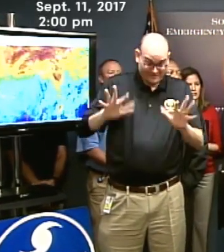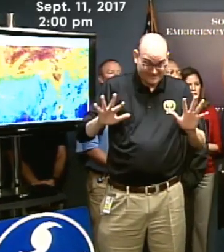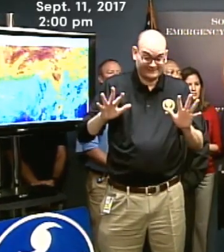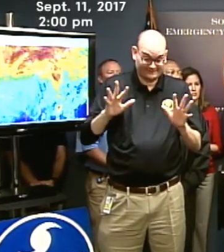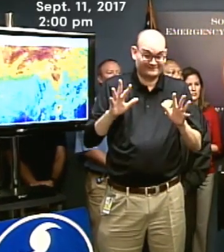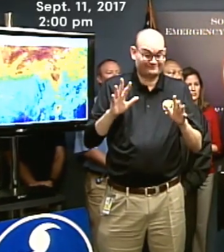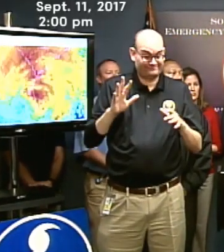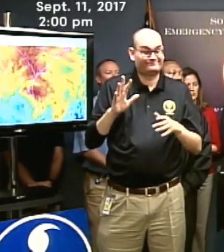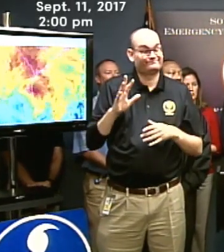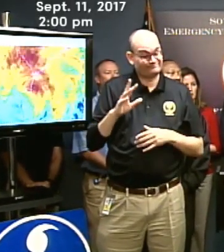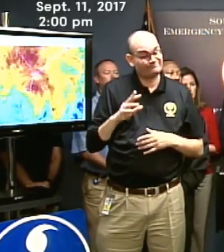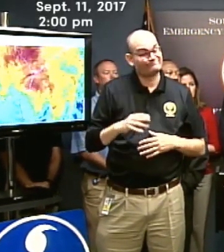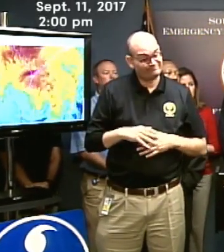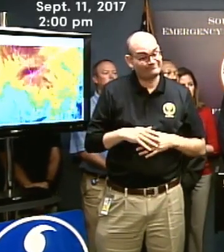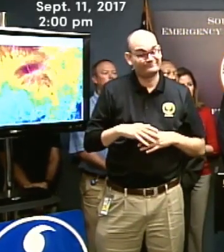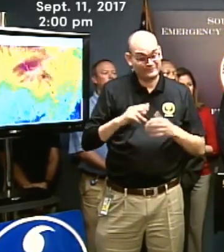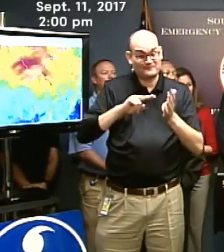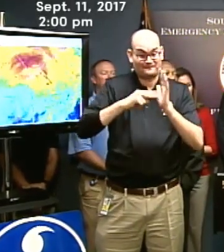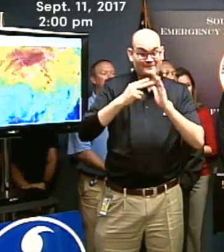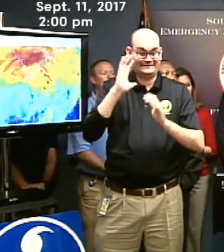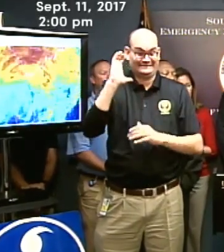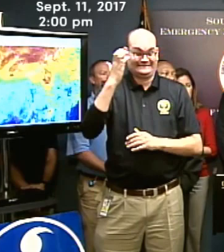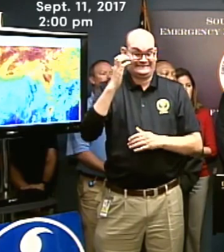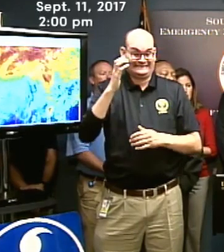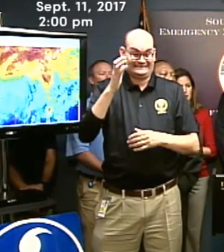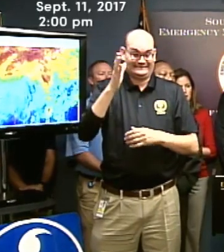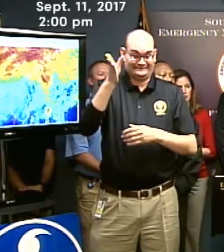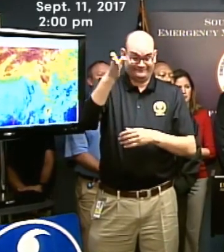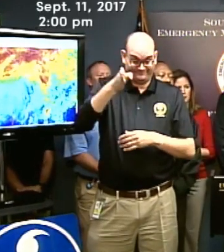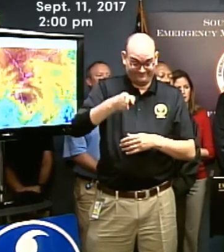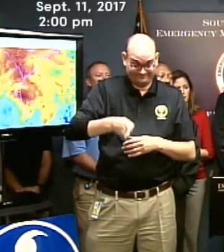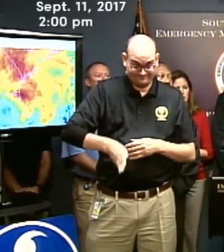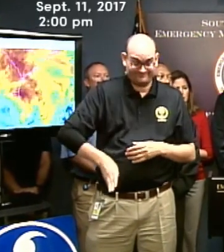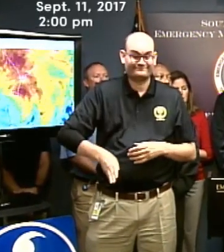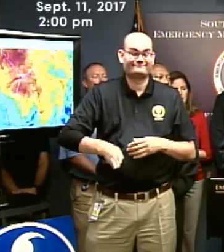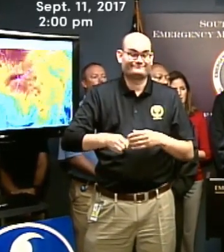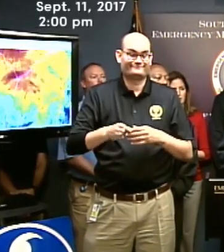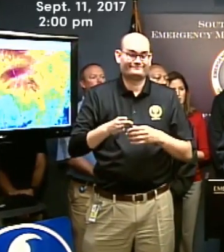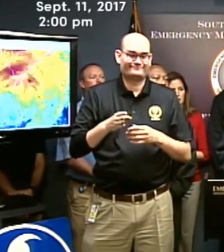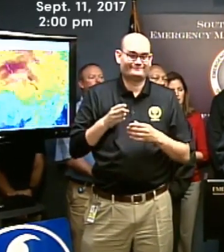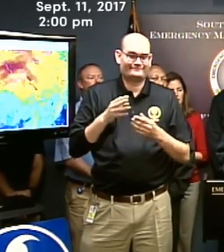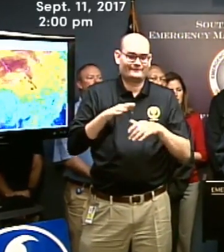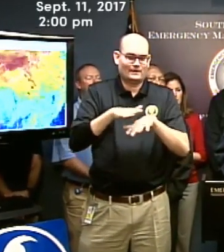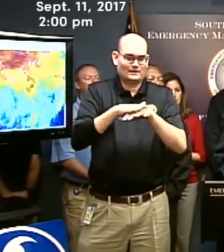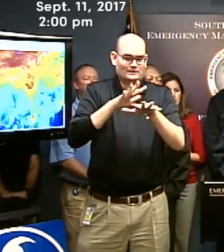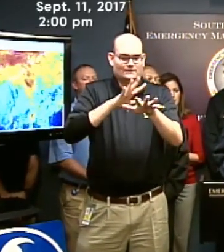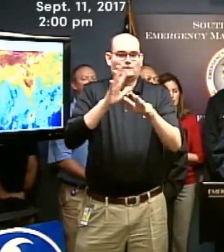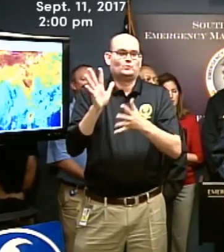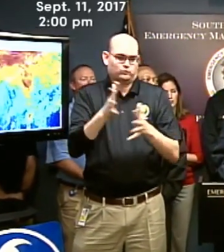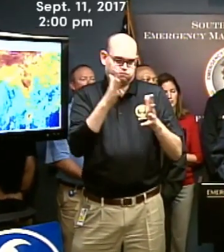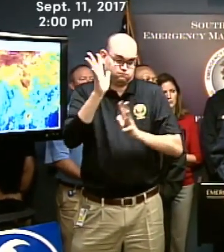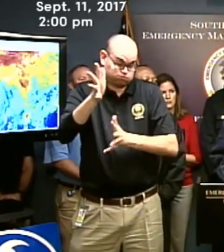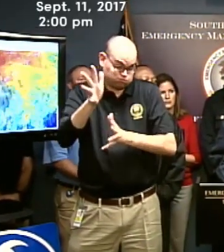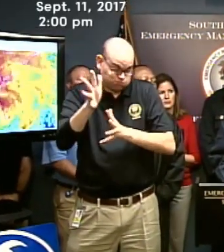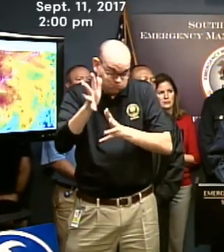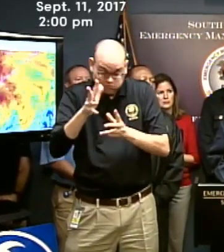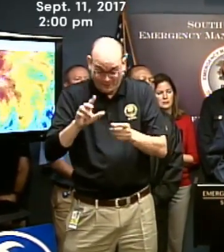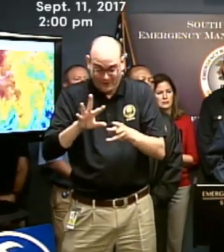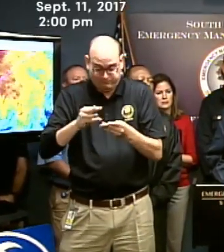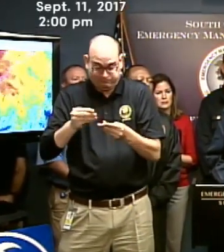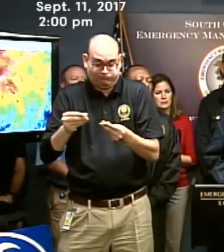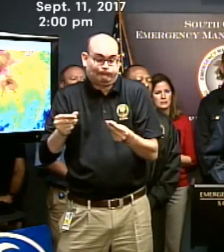the receding of the tide is delayed because of the winds and the water, of the force of the water and the winds,